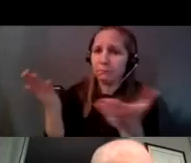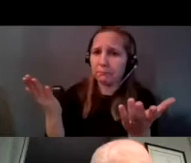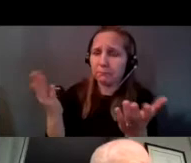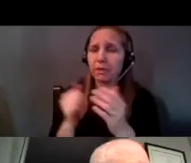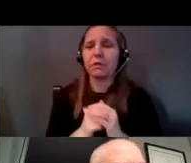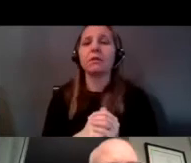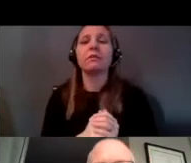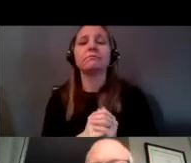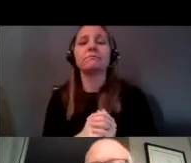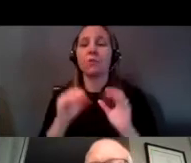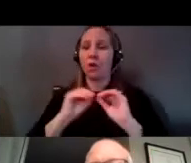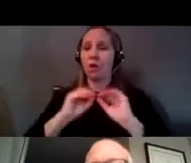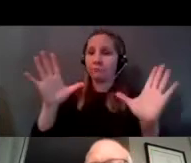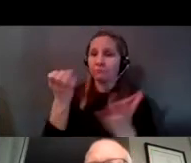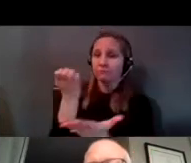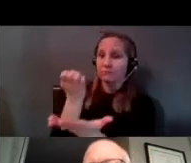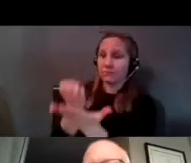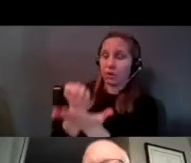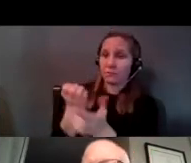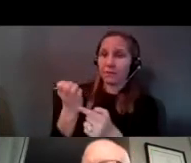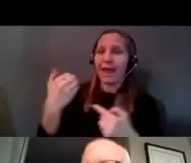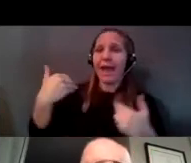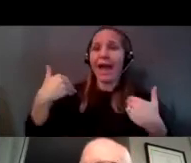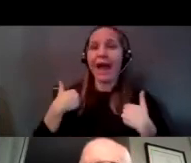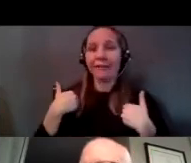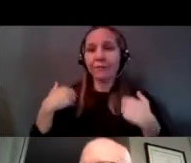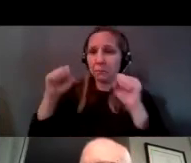The economy clearly has both potential and huge impacts